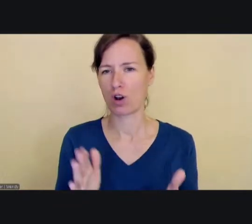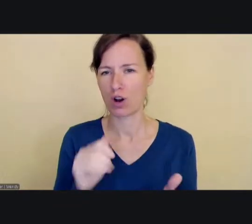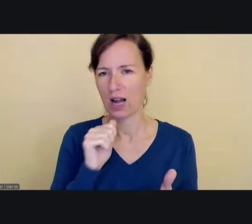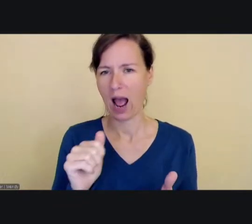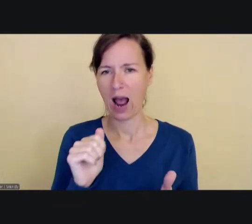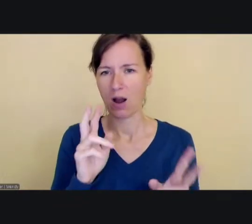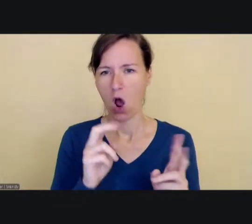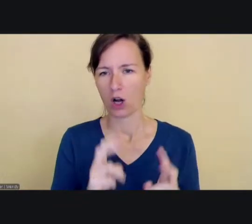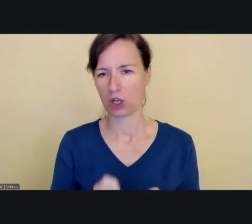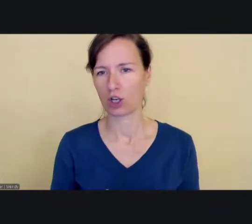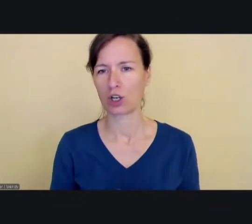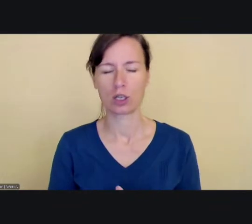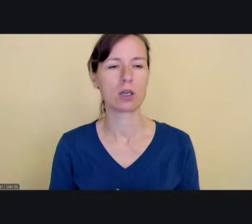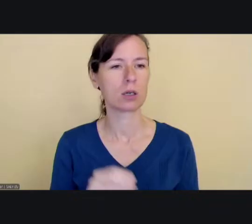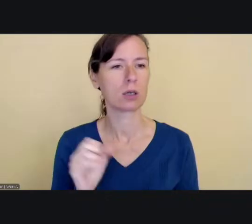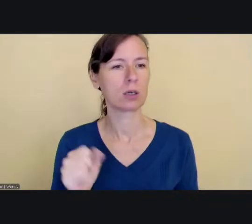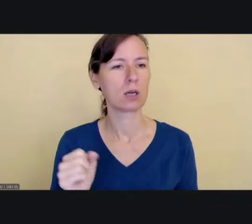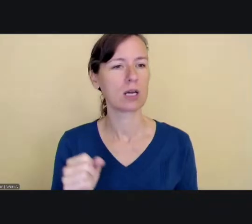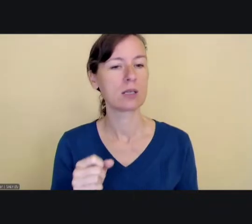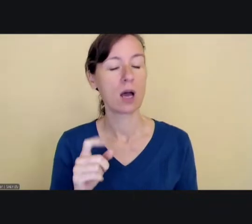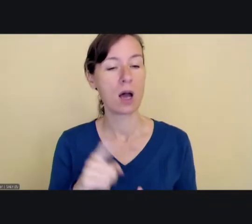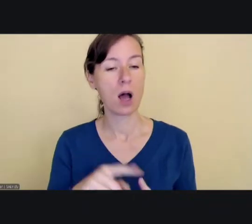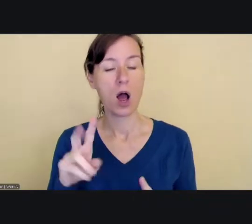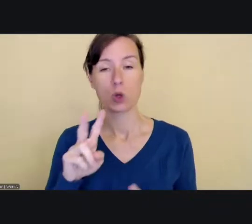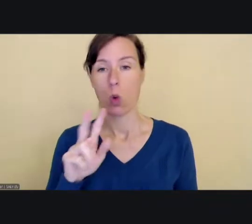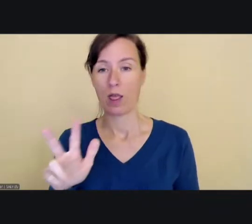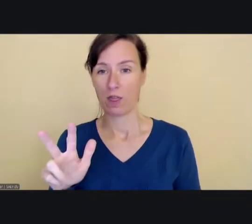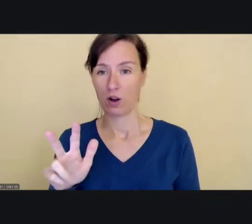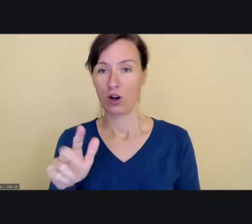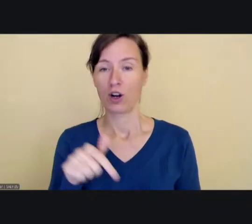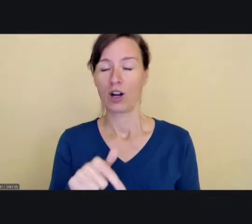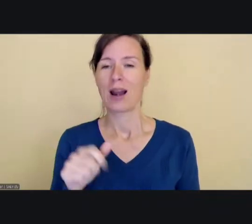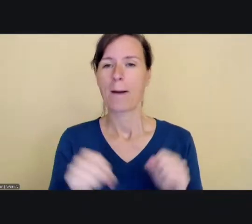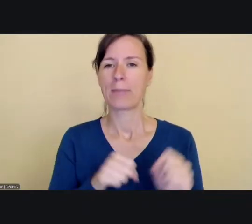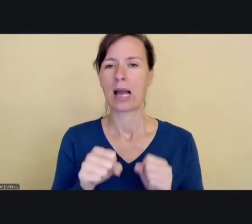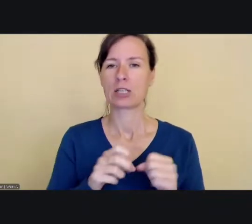then the 4th item I have for the 23rd is the bike trail